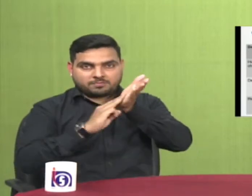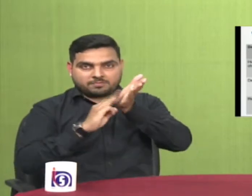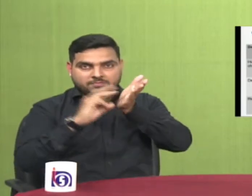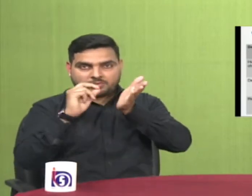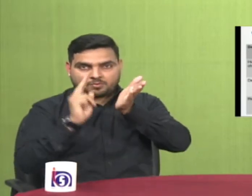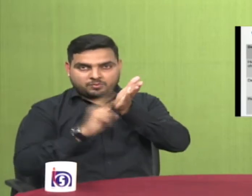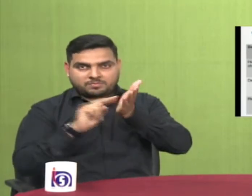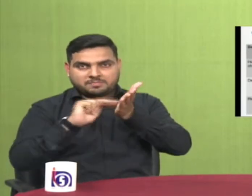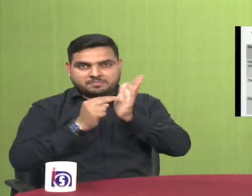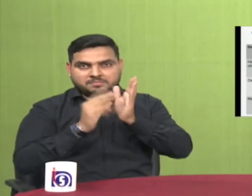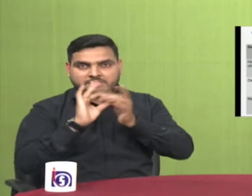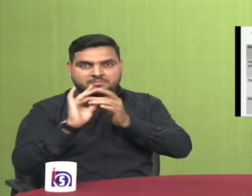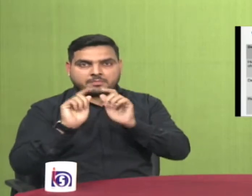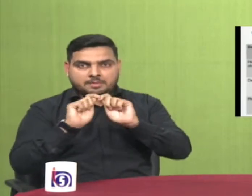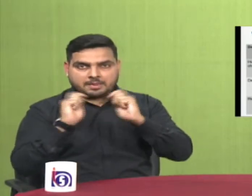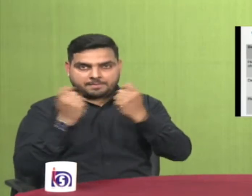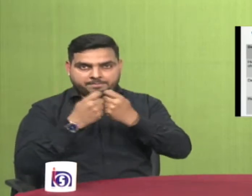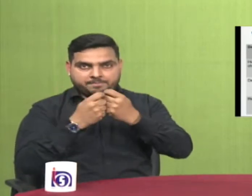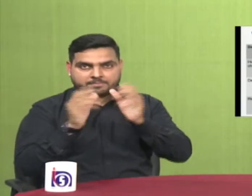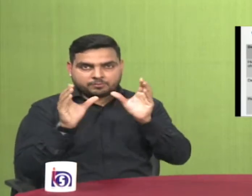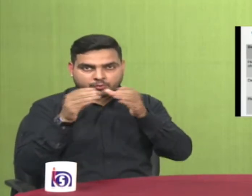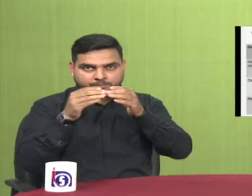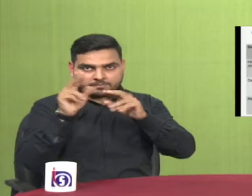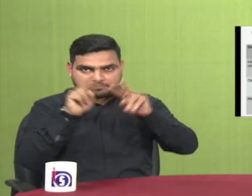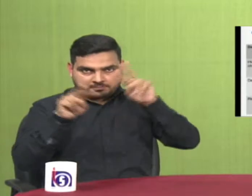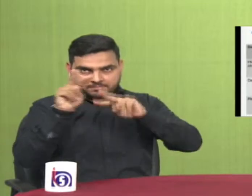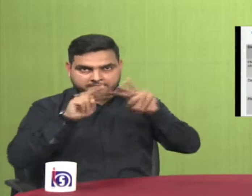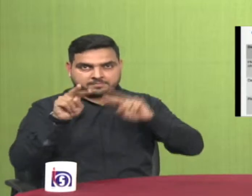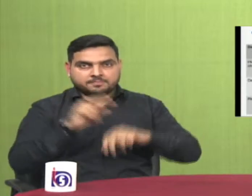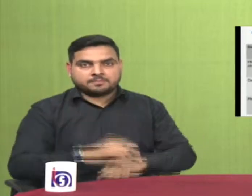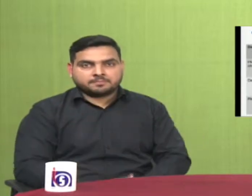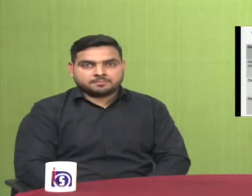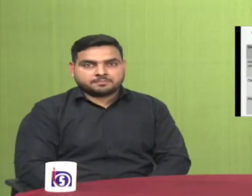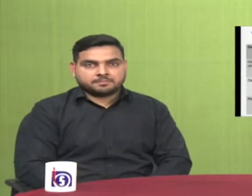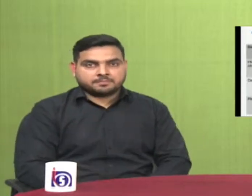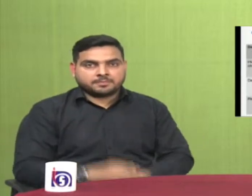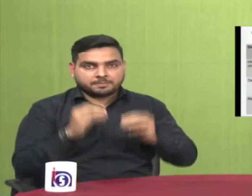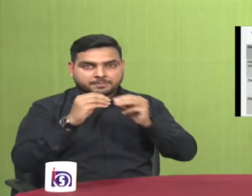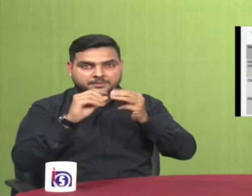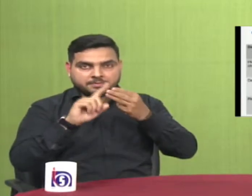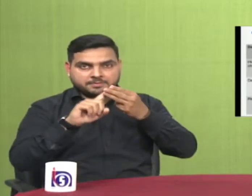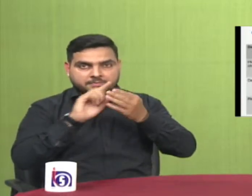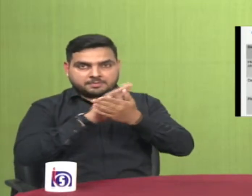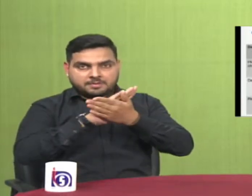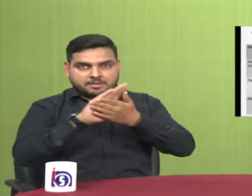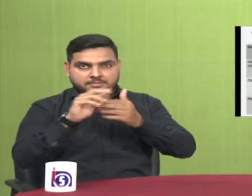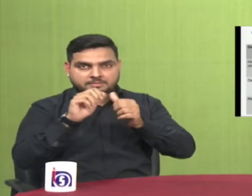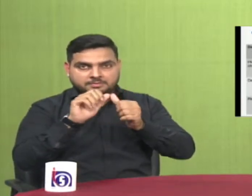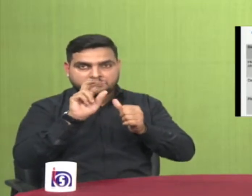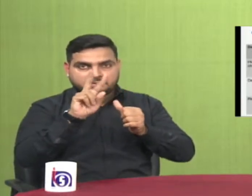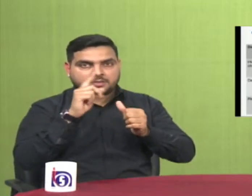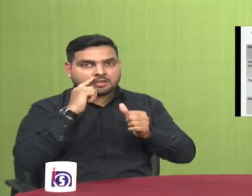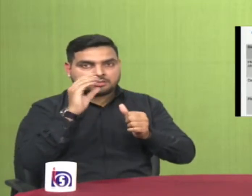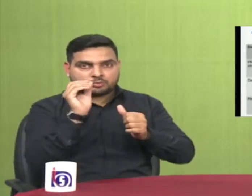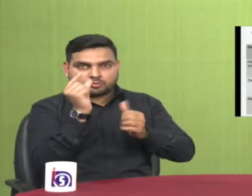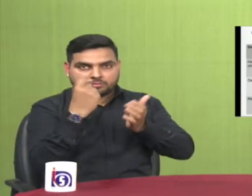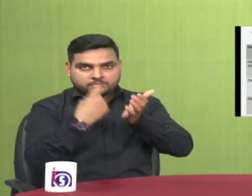So, what are common behavioral problems observed among children?